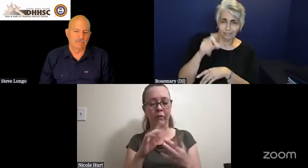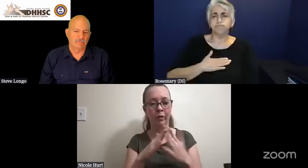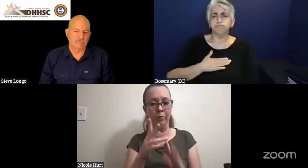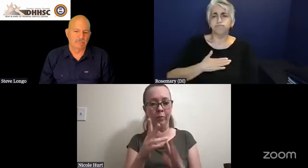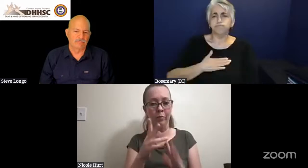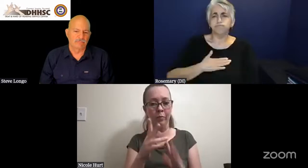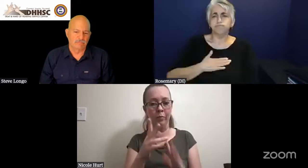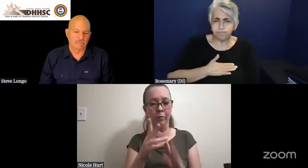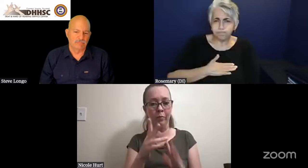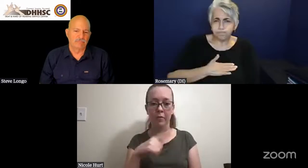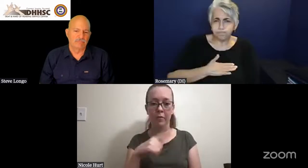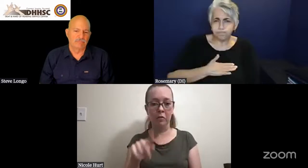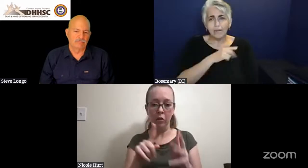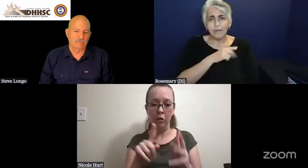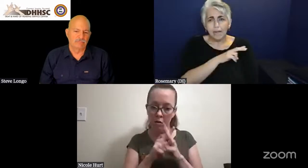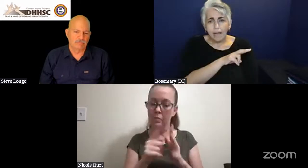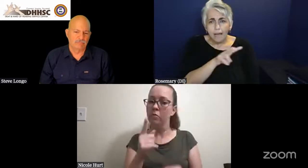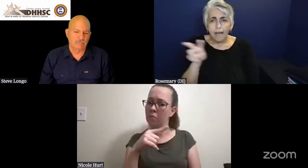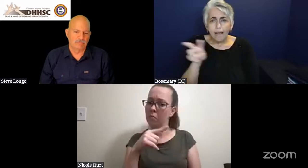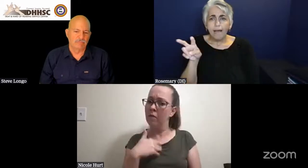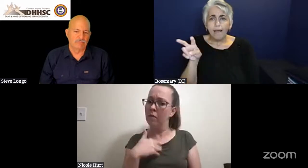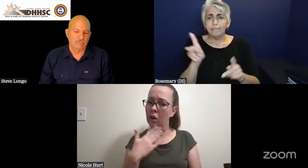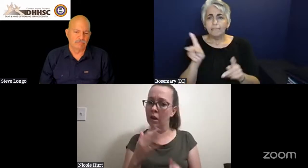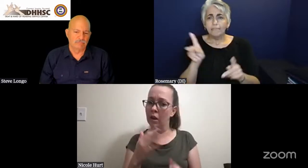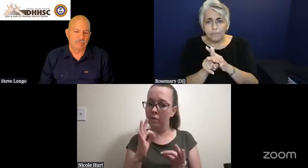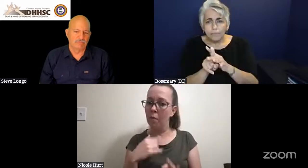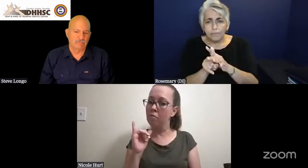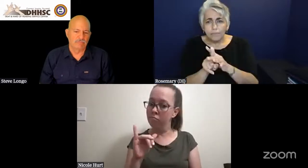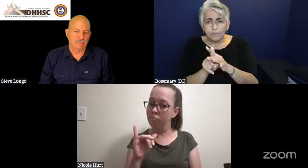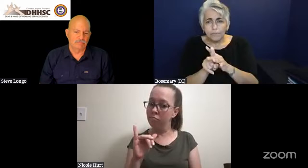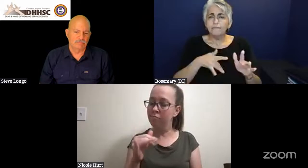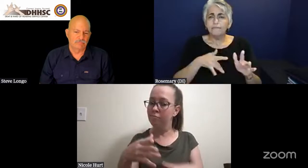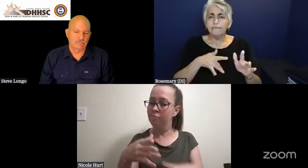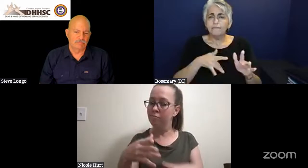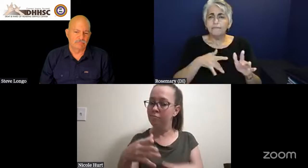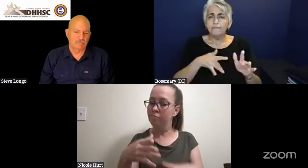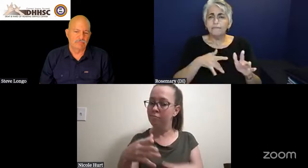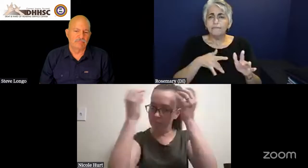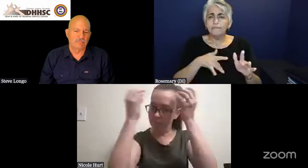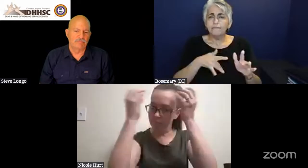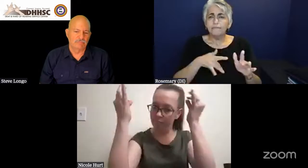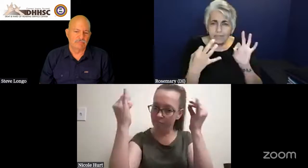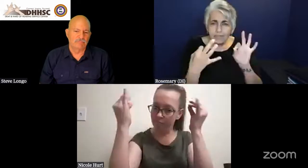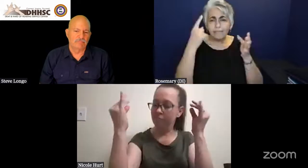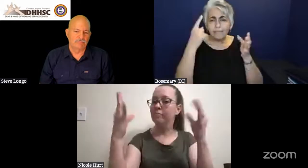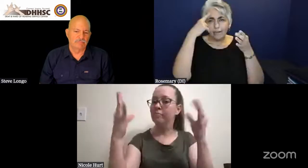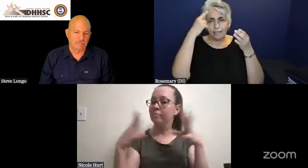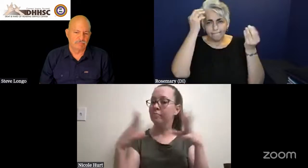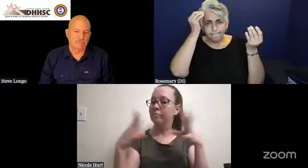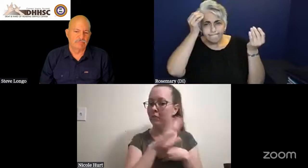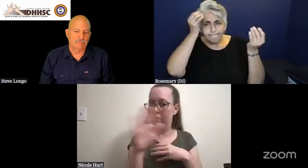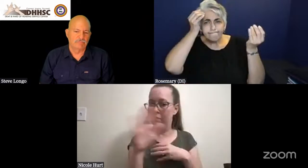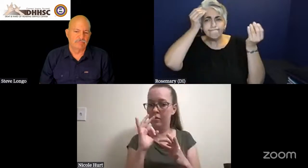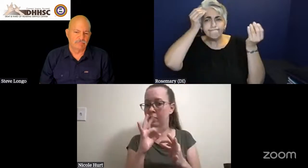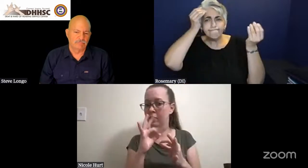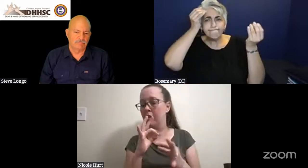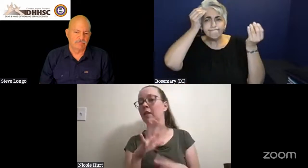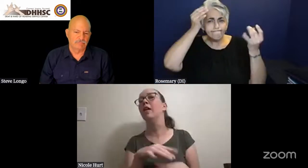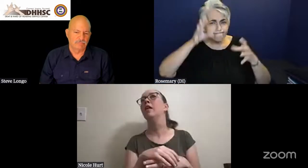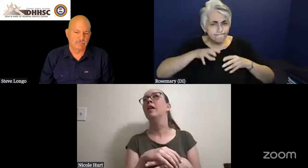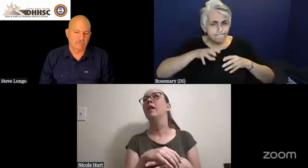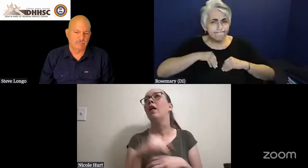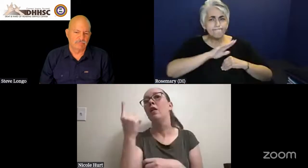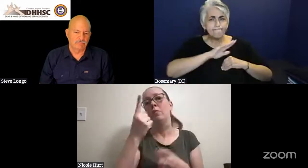out without fearing that it is inaccurate. Now, the town hall meeting that we had recently was just great. There was